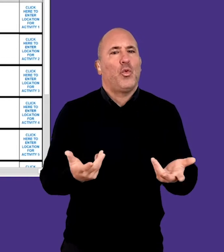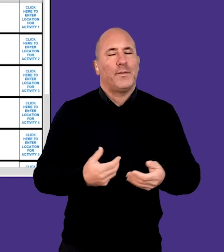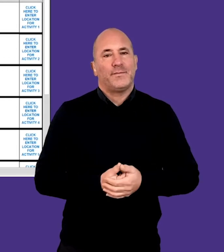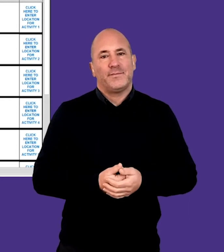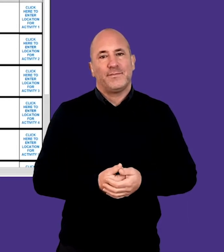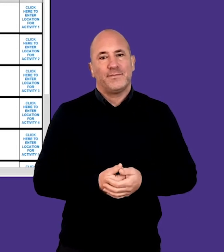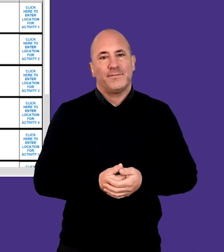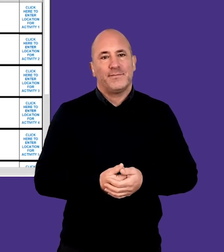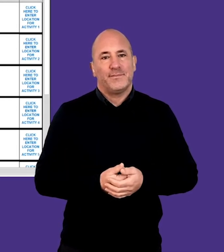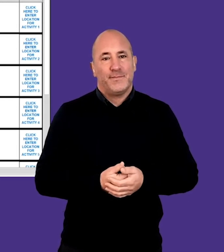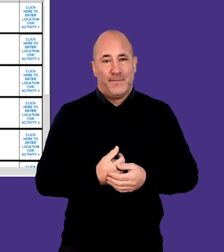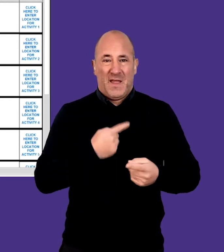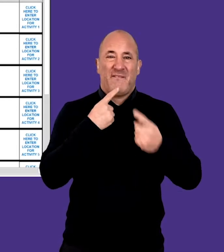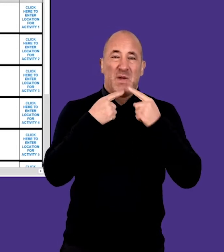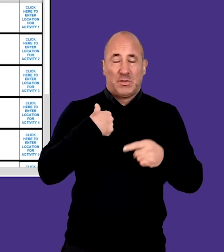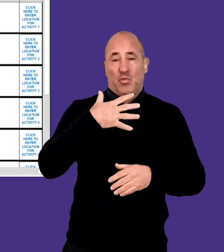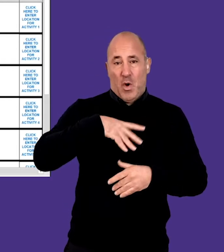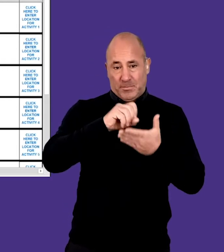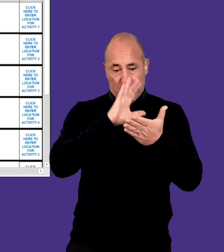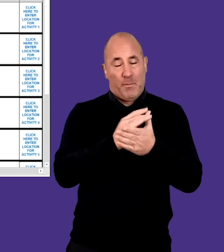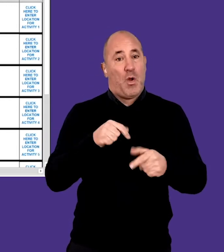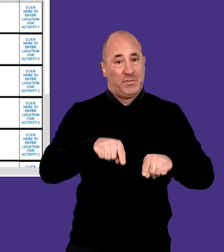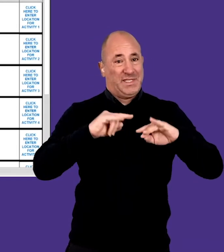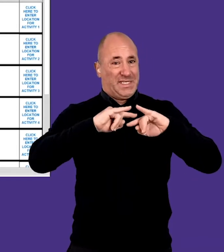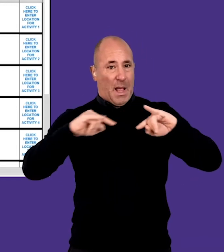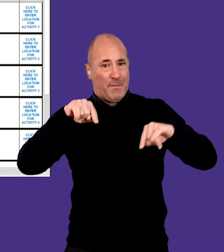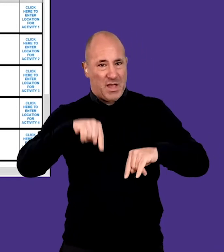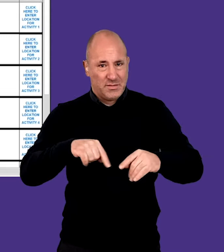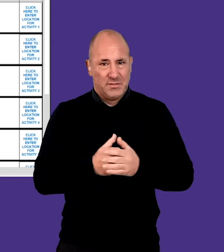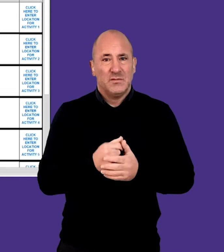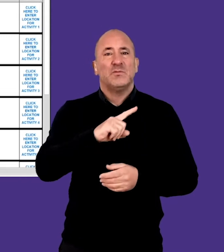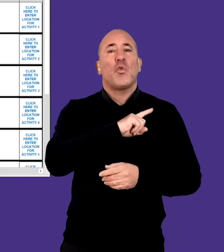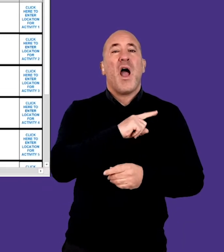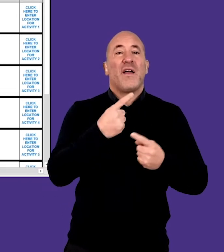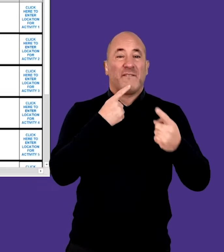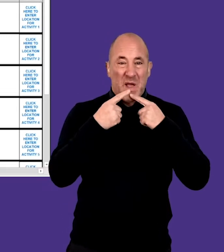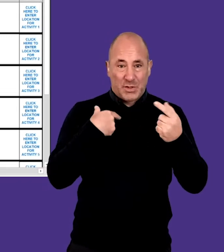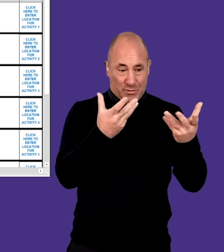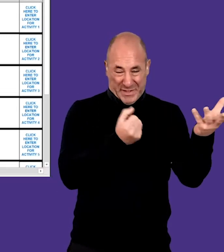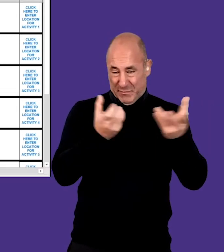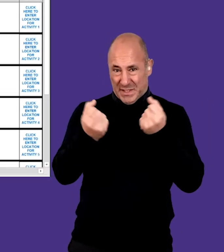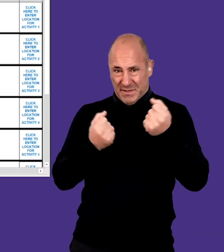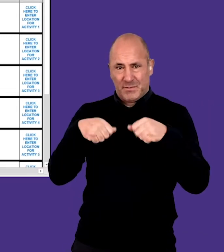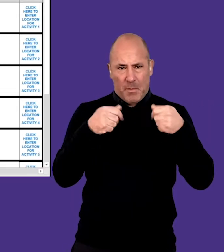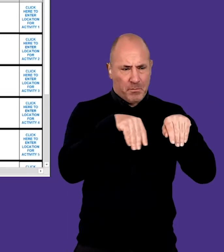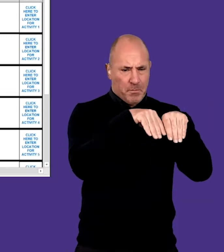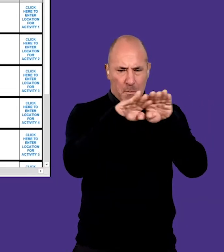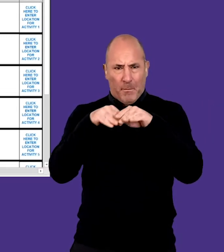strategy. We're requesting this information using a template to ensure that the information we receive for